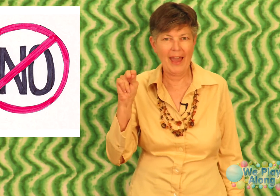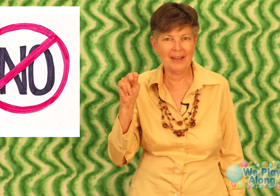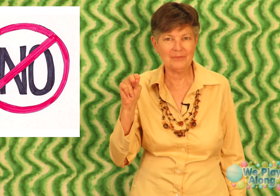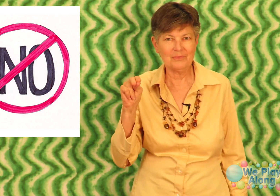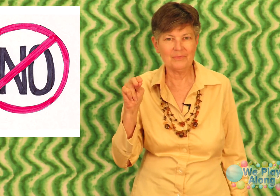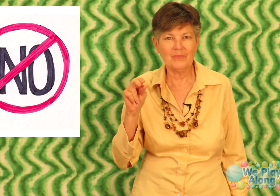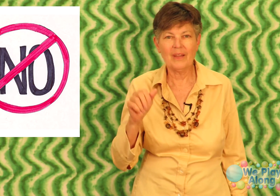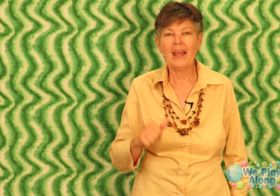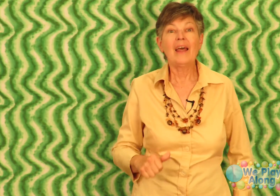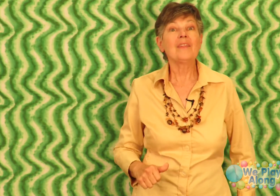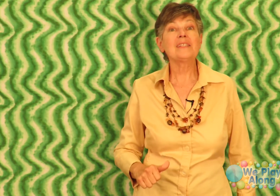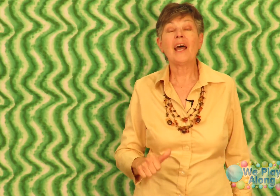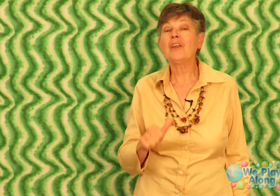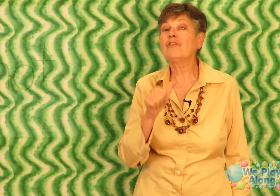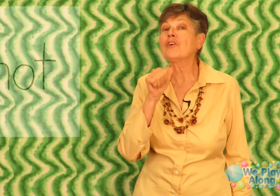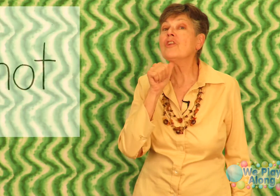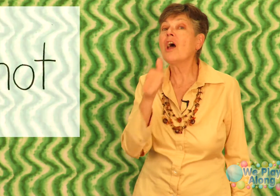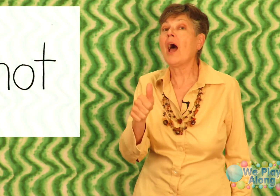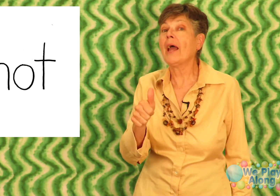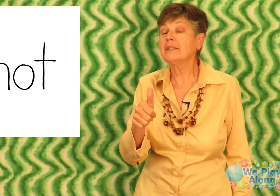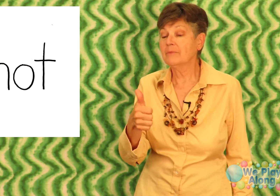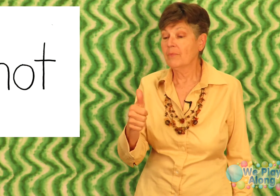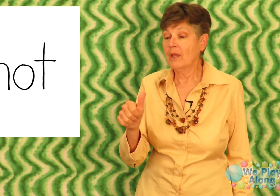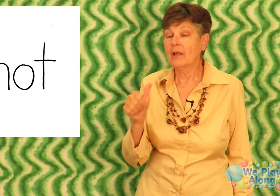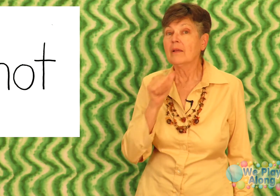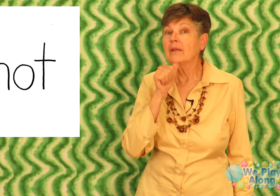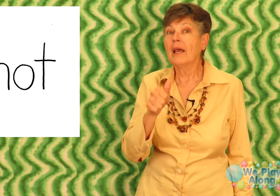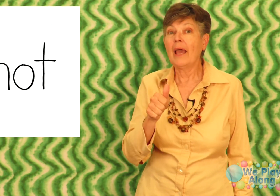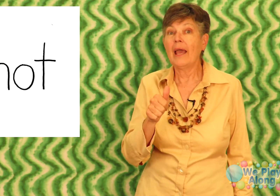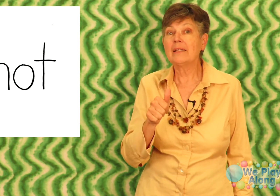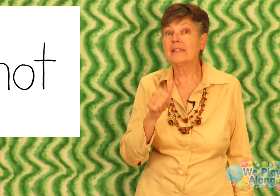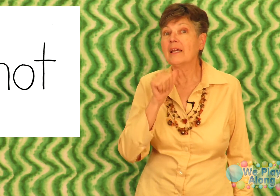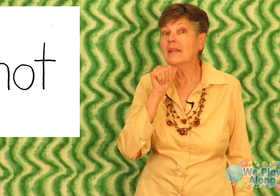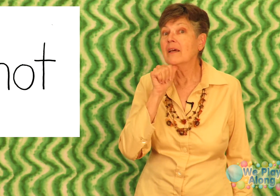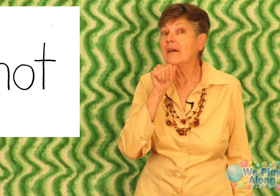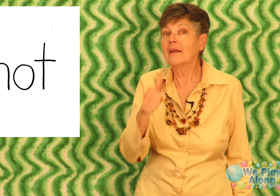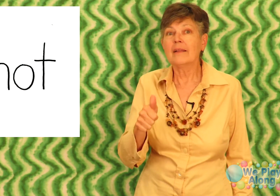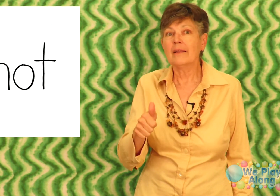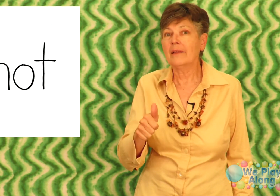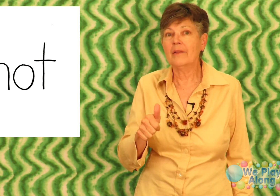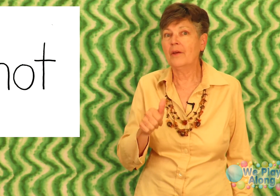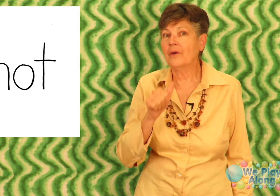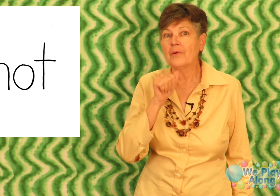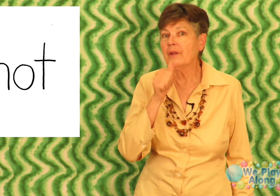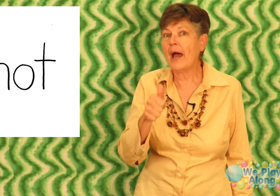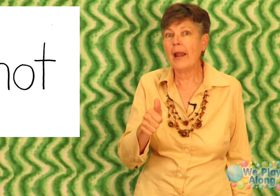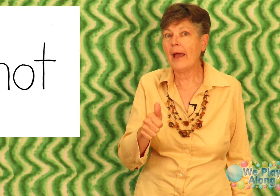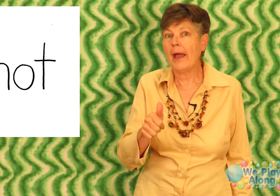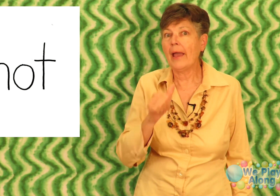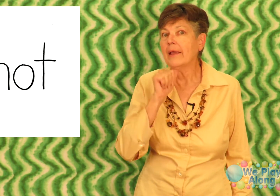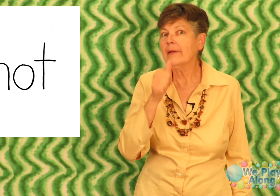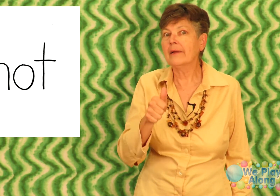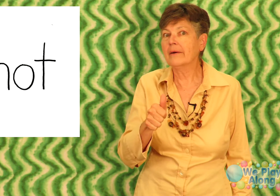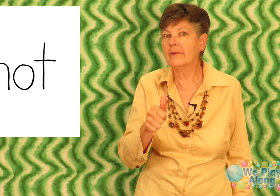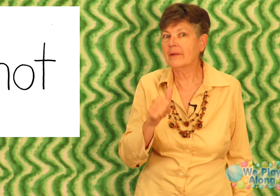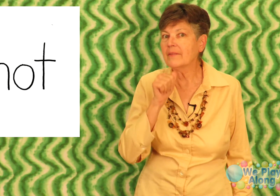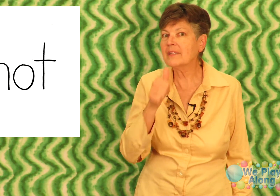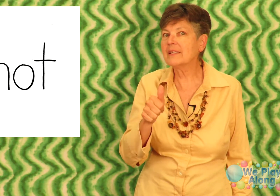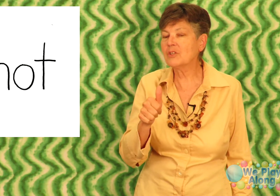that. The sign for not, as in, no, not I, you know, this is, you